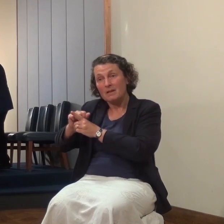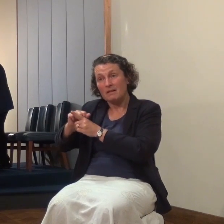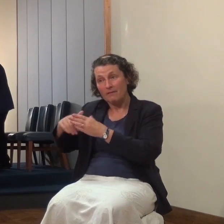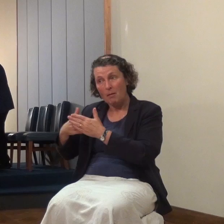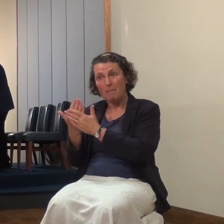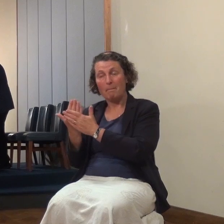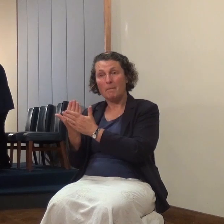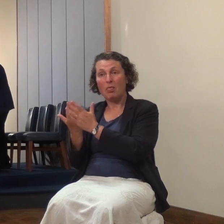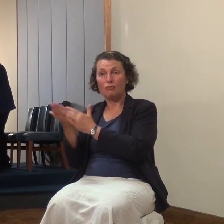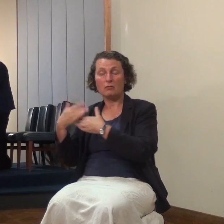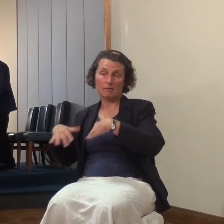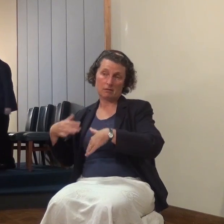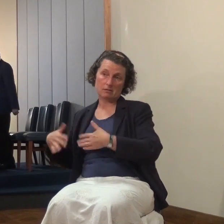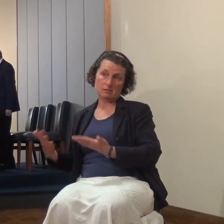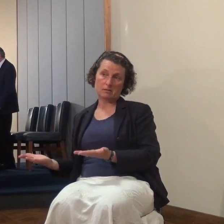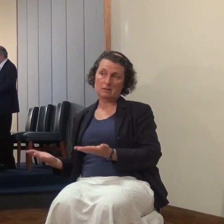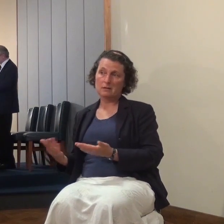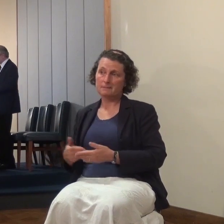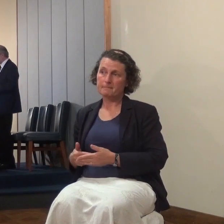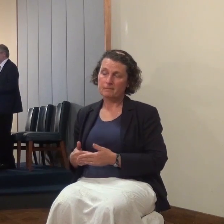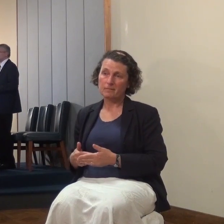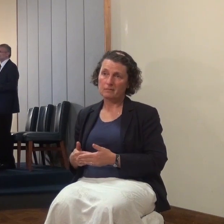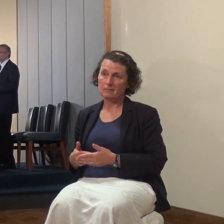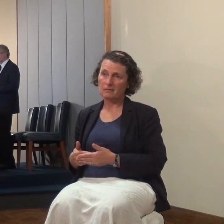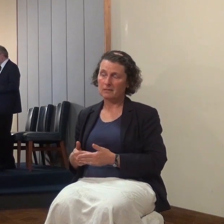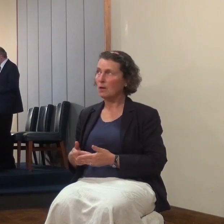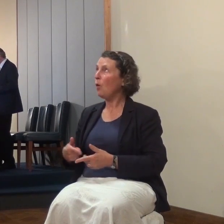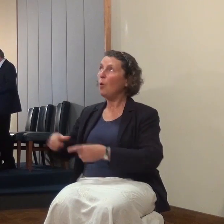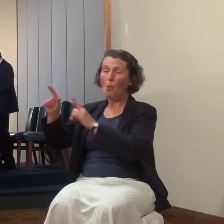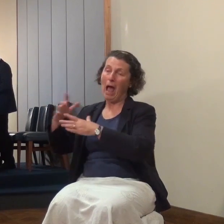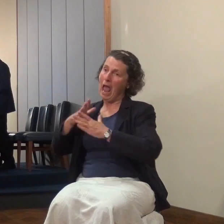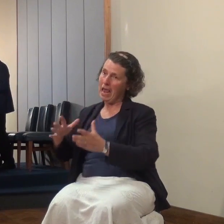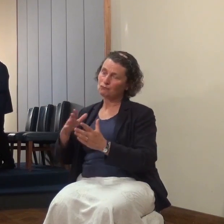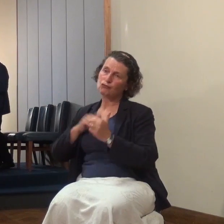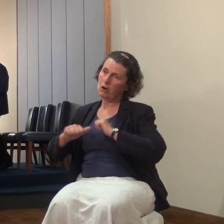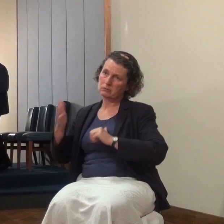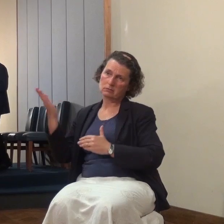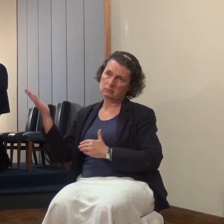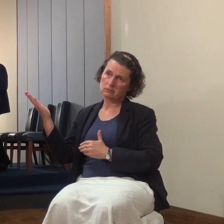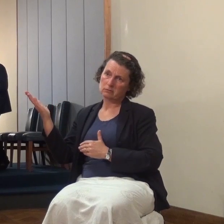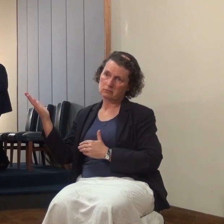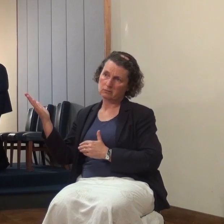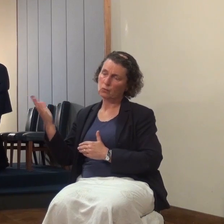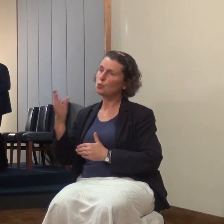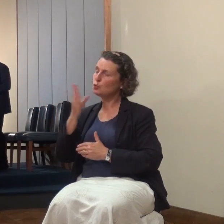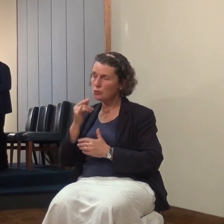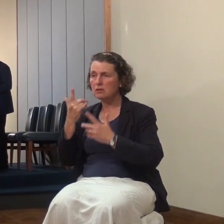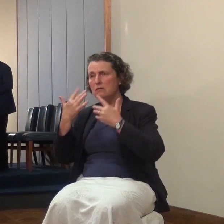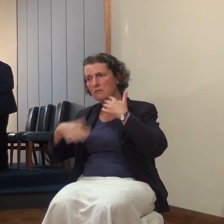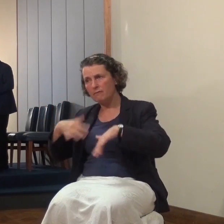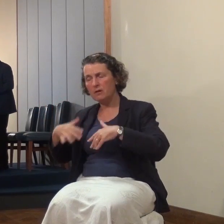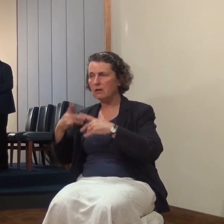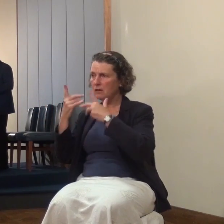we are alert. God opposes pride in us at every turn, and he is the master of using afflictions and trials to achieve